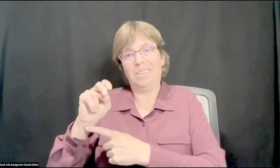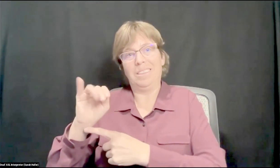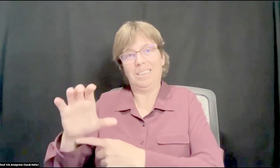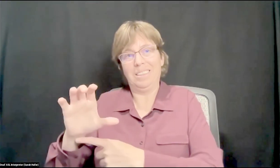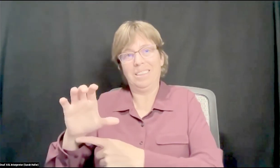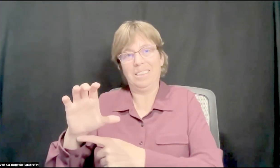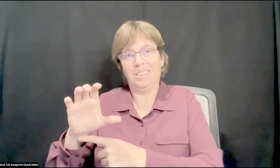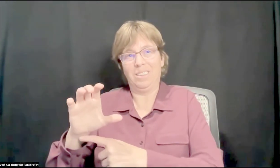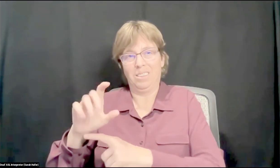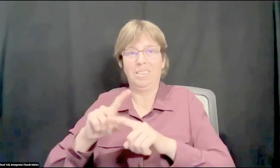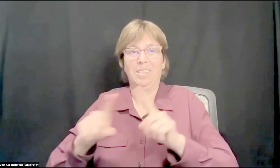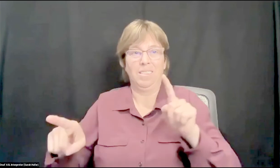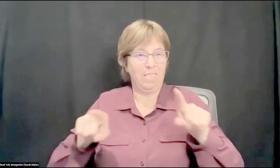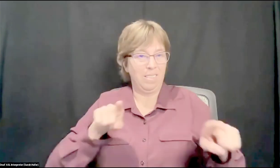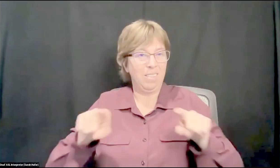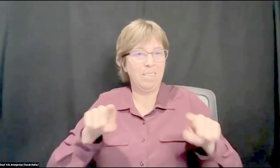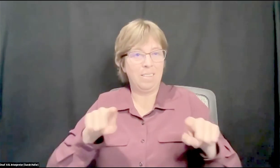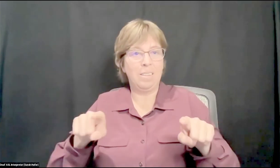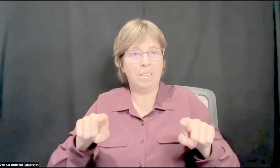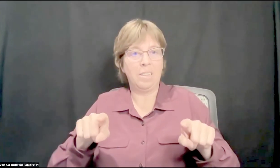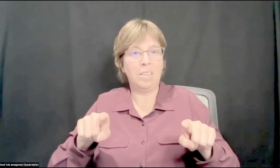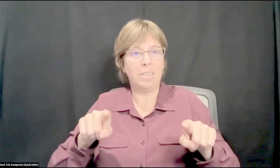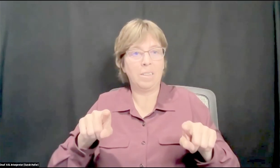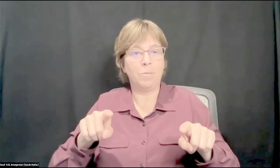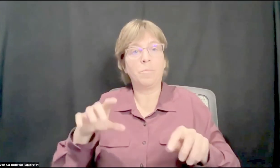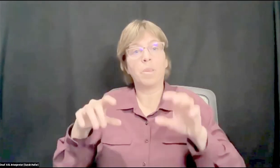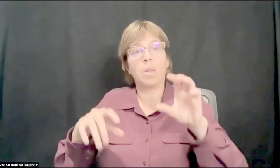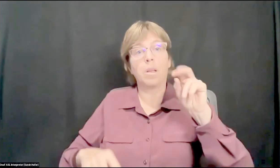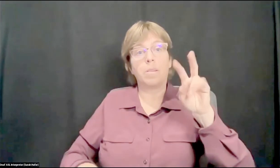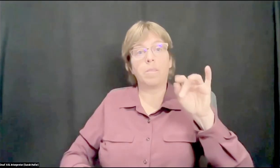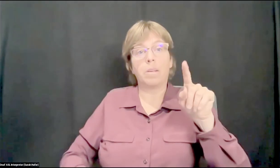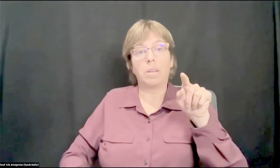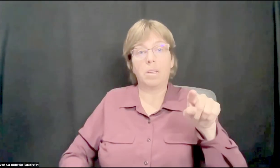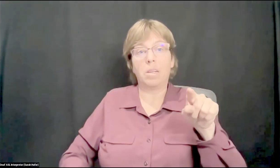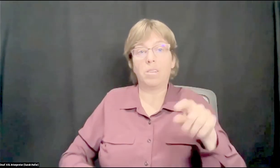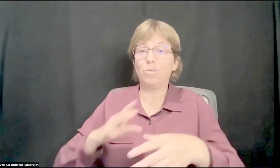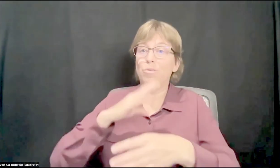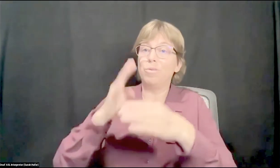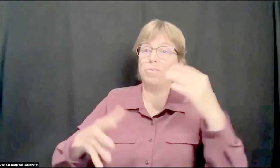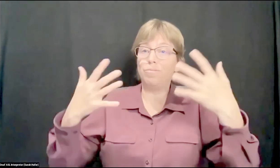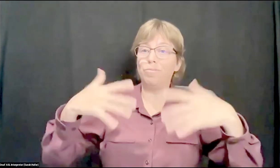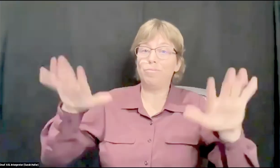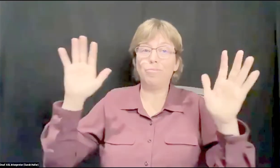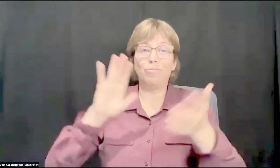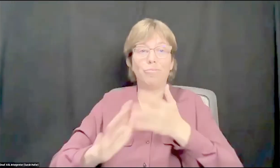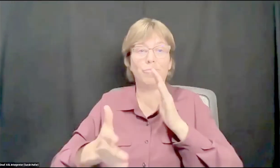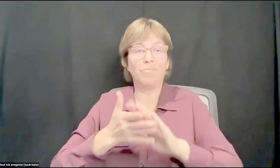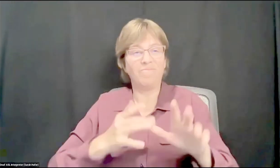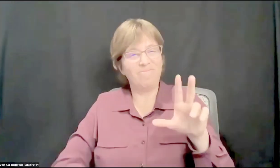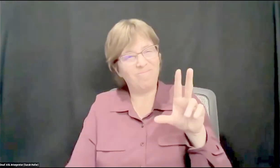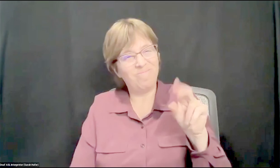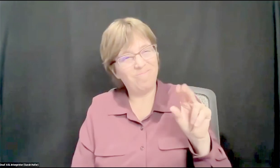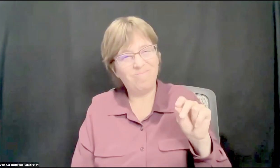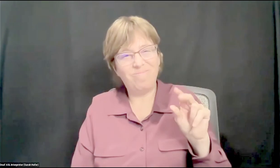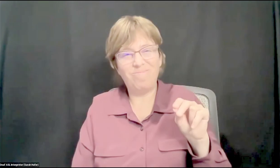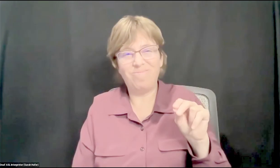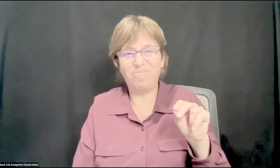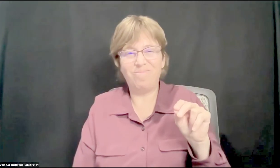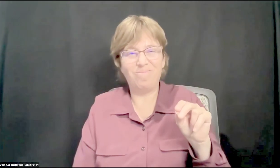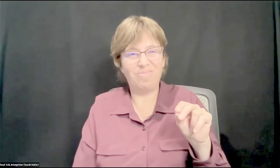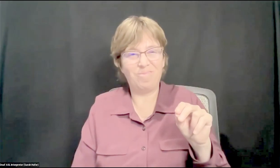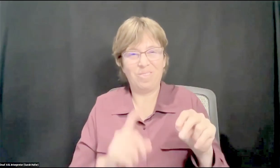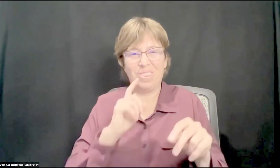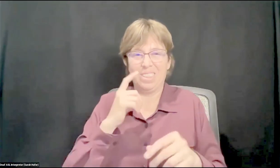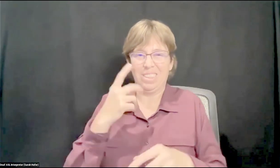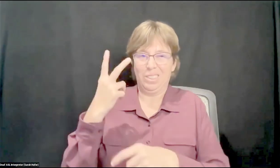years old, which might be hard to believe given how long it seems. And there isn't a set